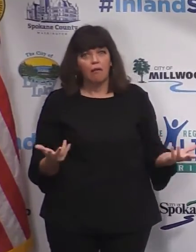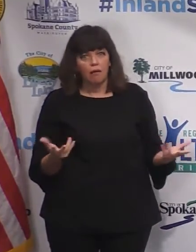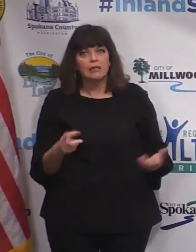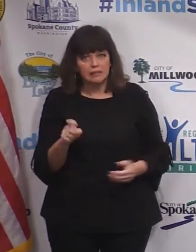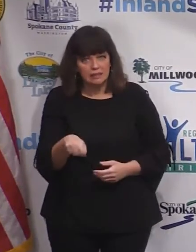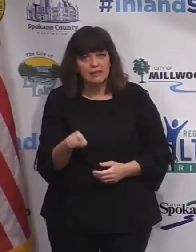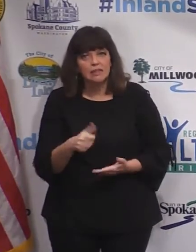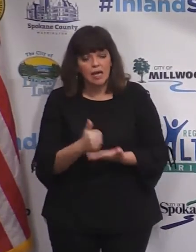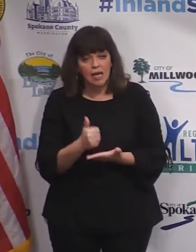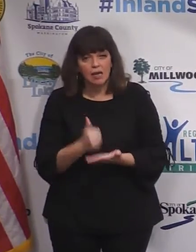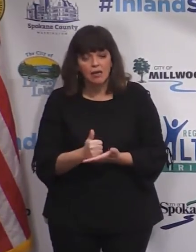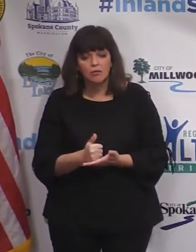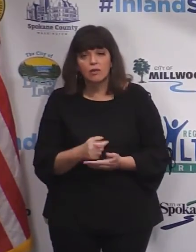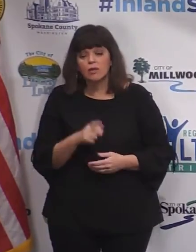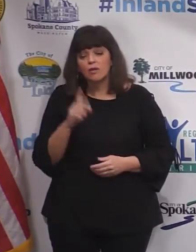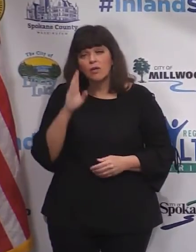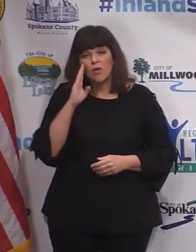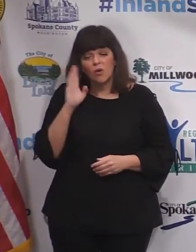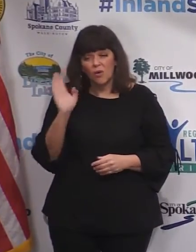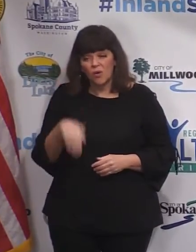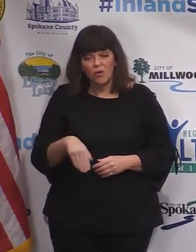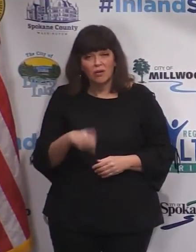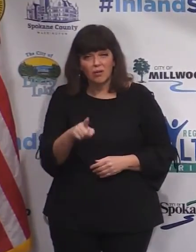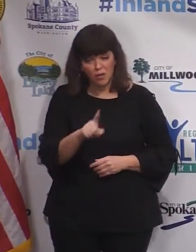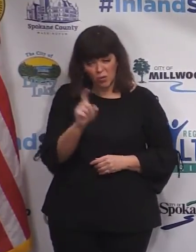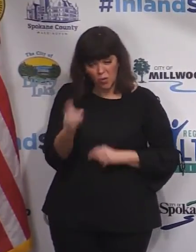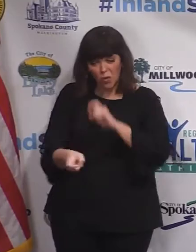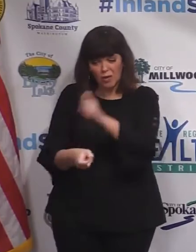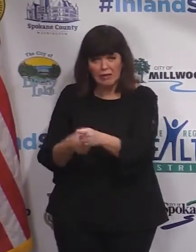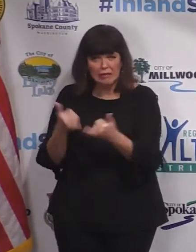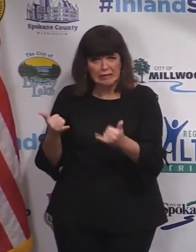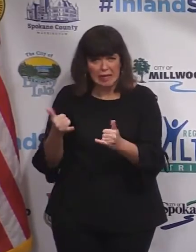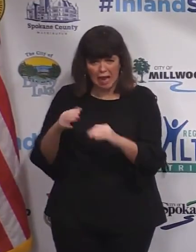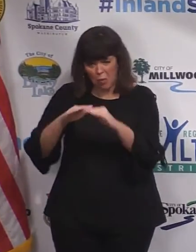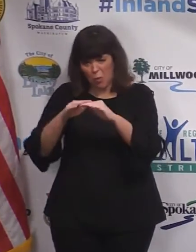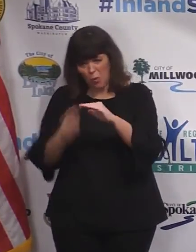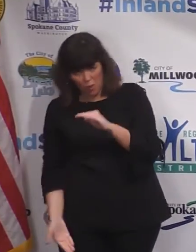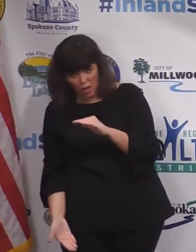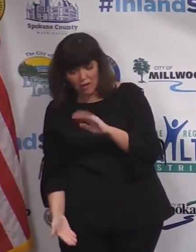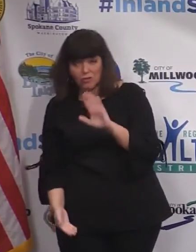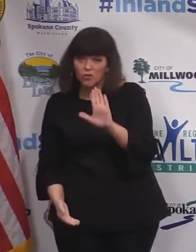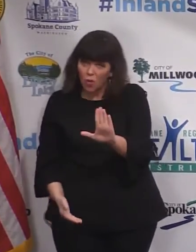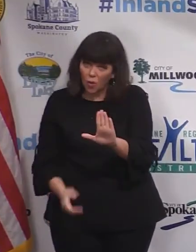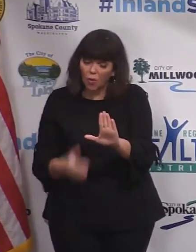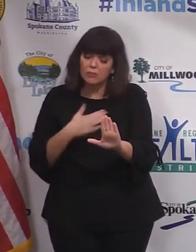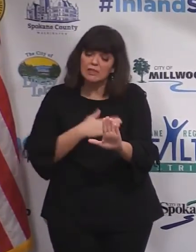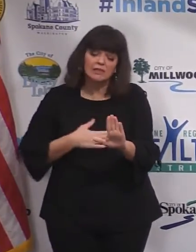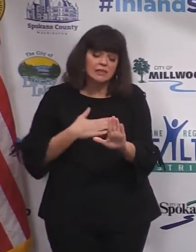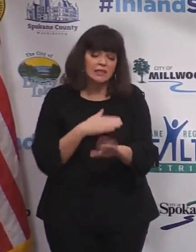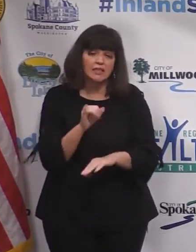donations to food banks are down by 70%. Please, if you're able to make a contribution to the Washington Food Fund,